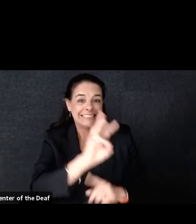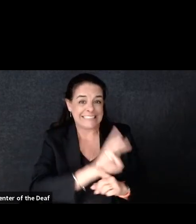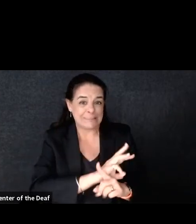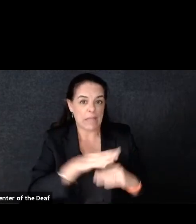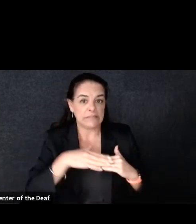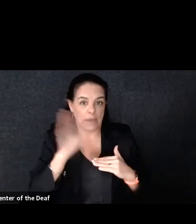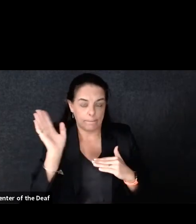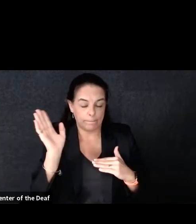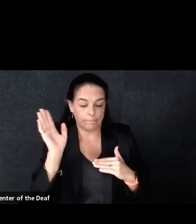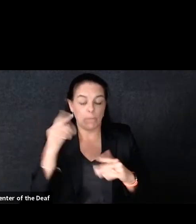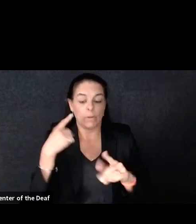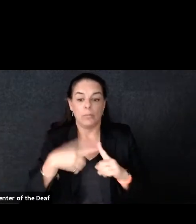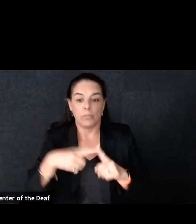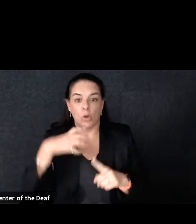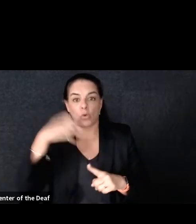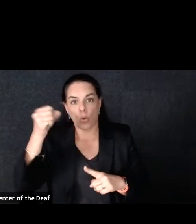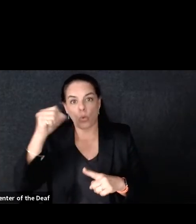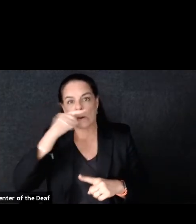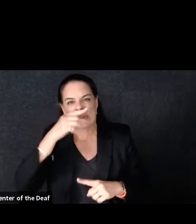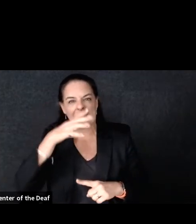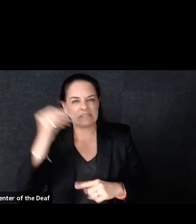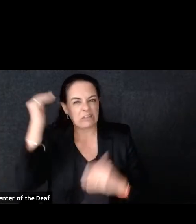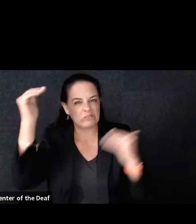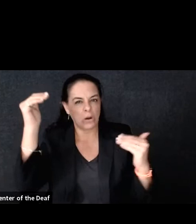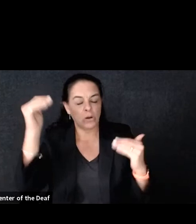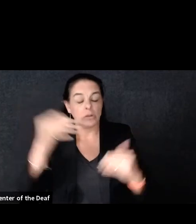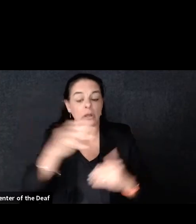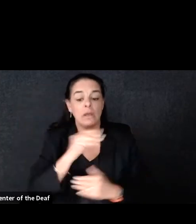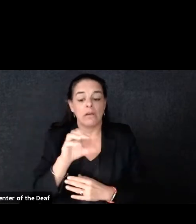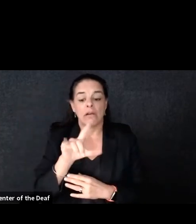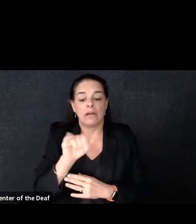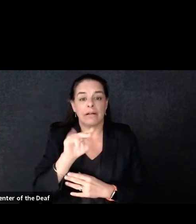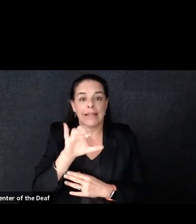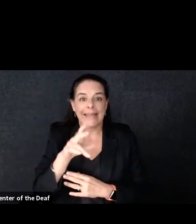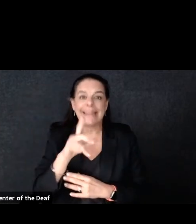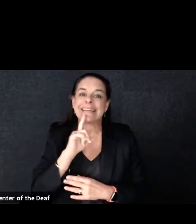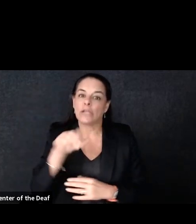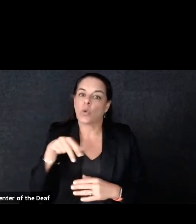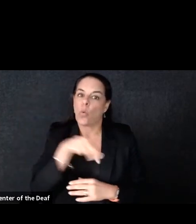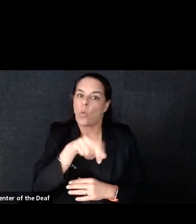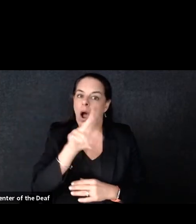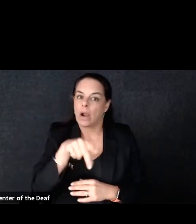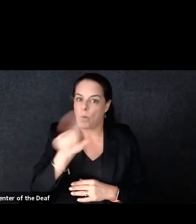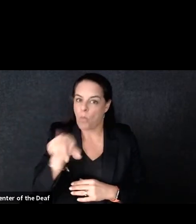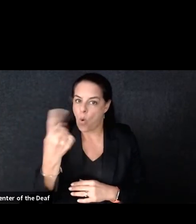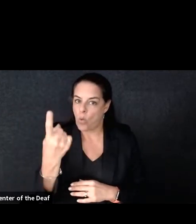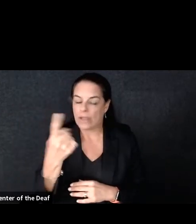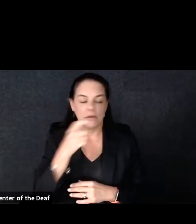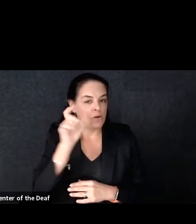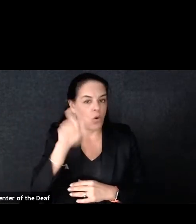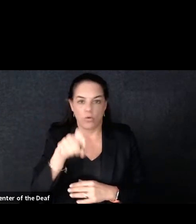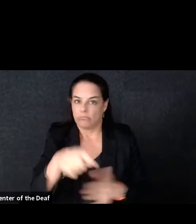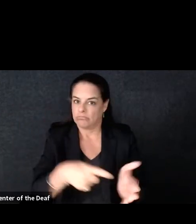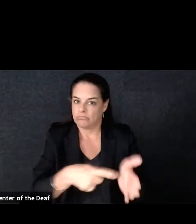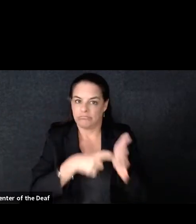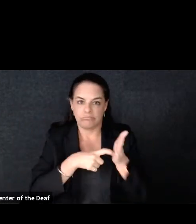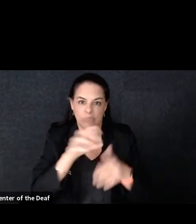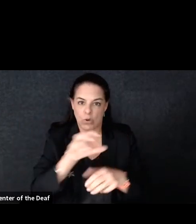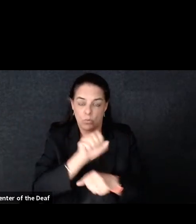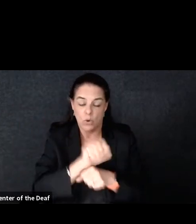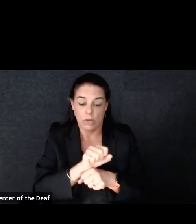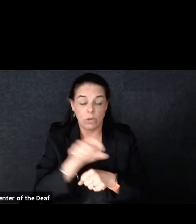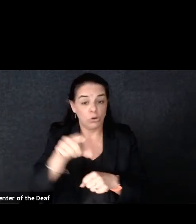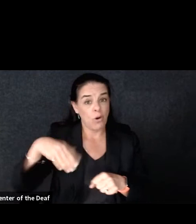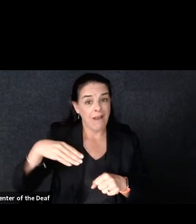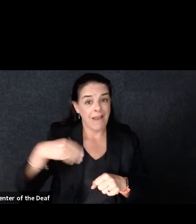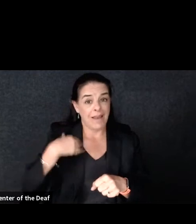up, as well as older kids and adults. And the clinic will be walk-up only. No appointments are needed. And if you haven't received your flu